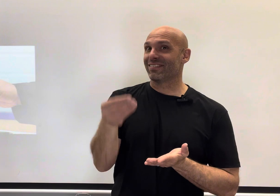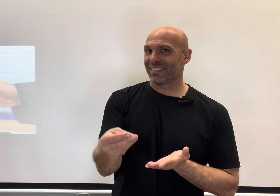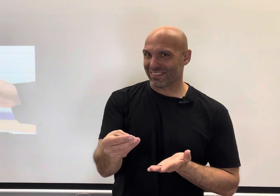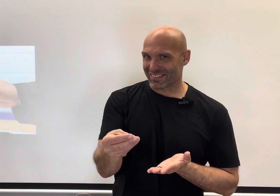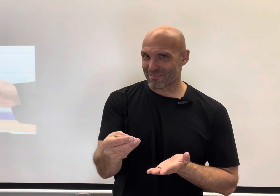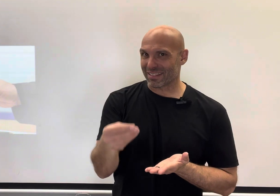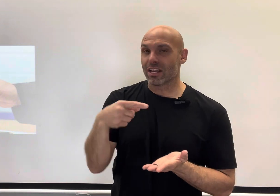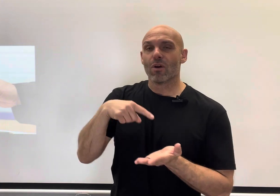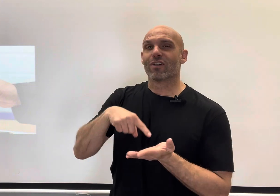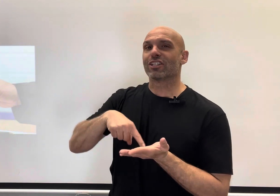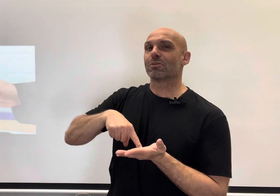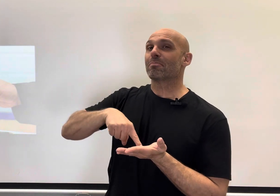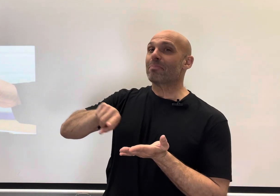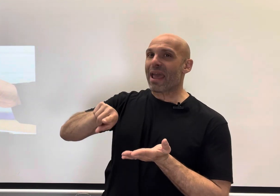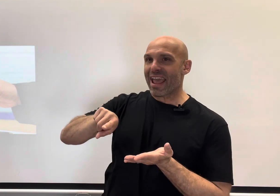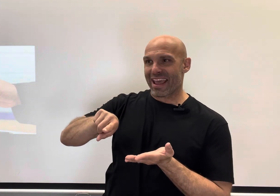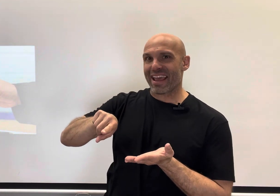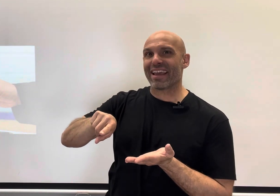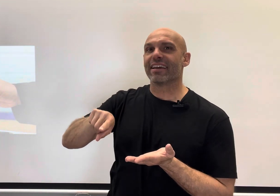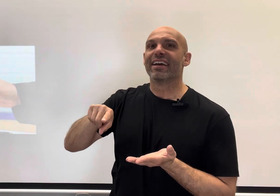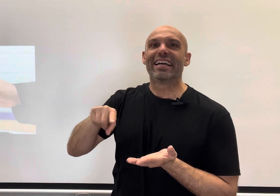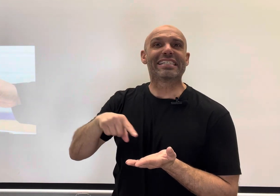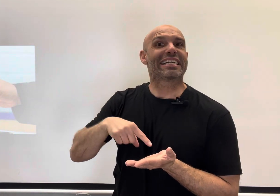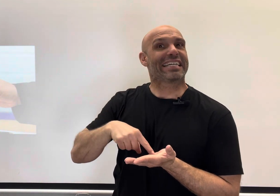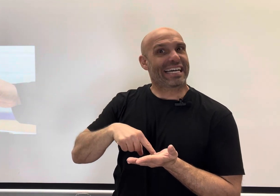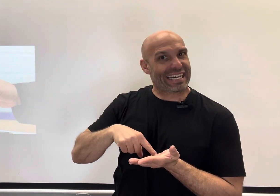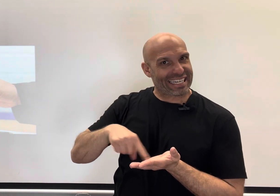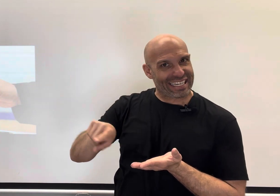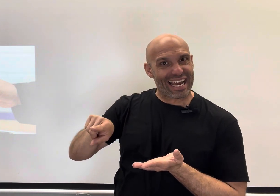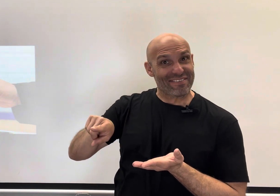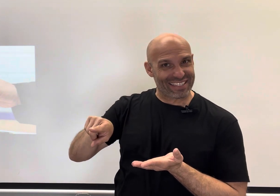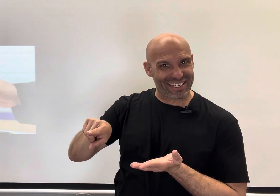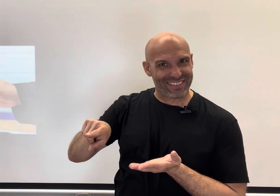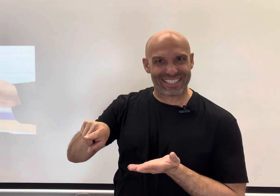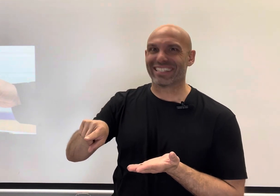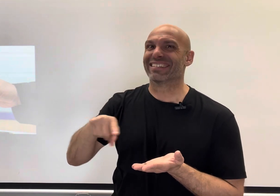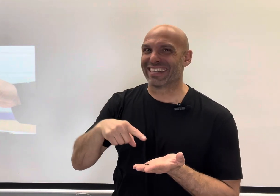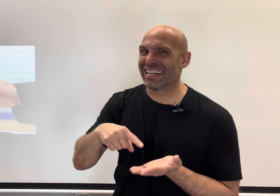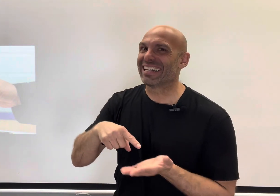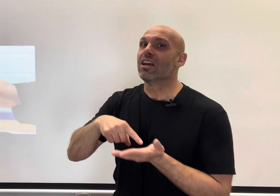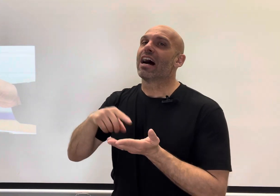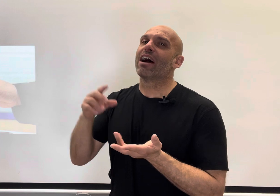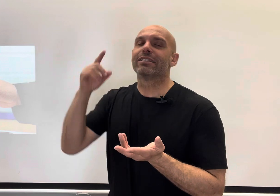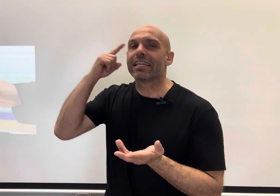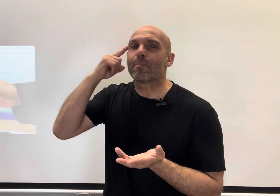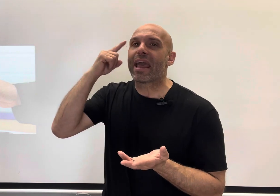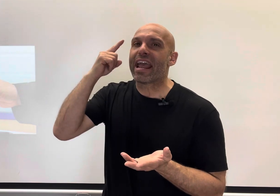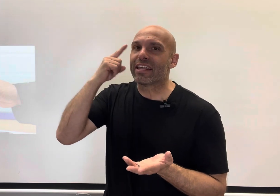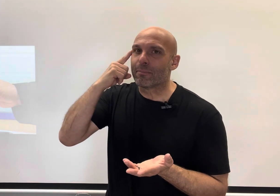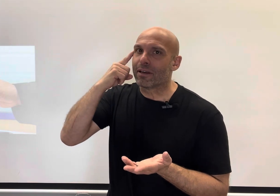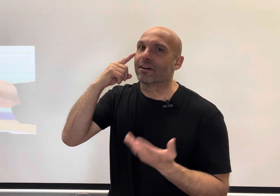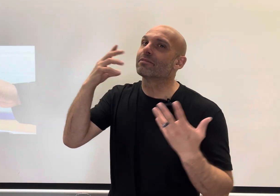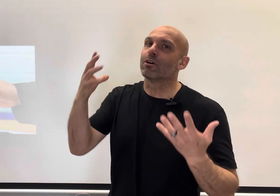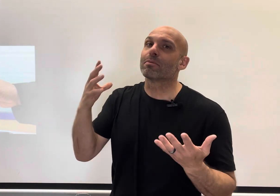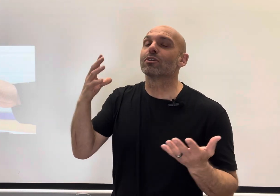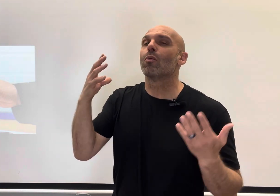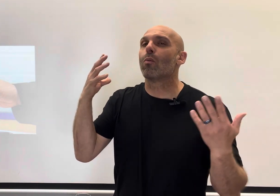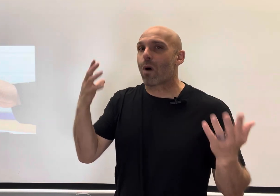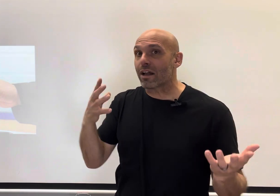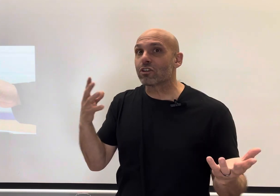giving you something, versus pay is like, I have to give it to you, right? I always think pay the bills. Most people don't want to pay